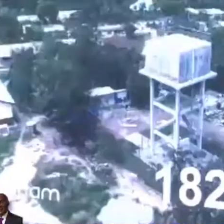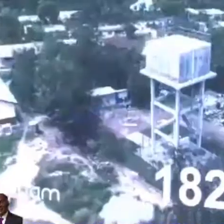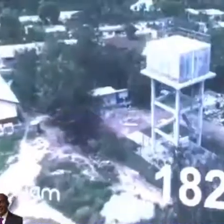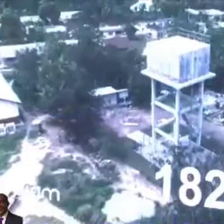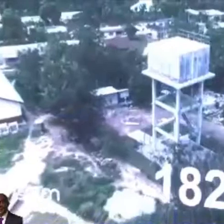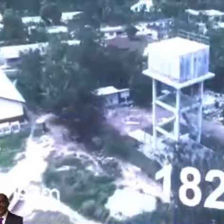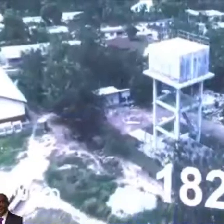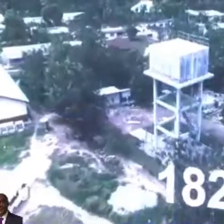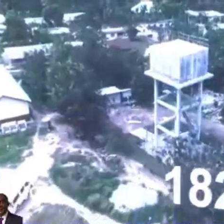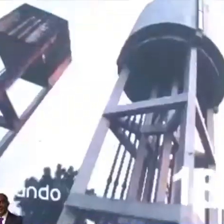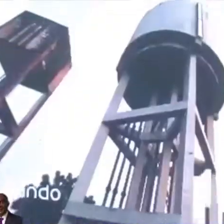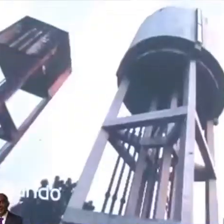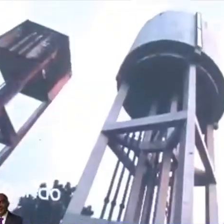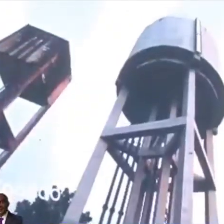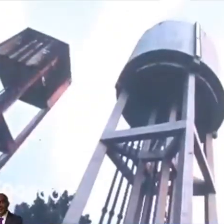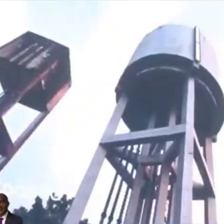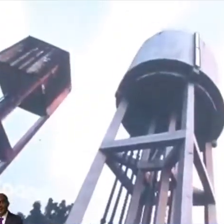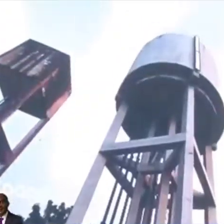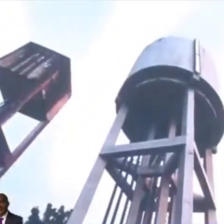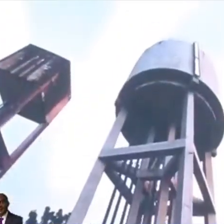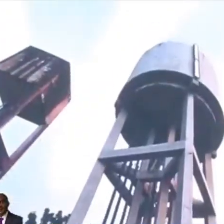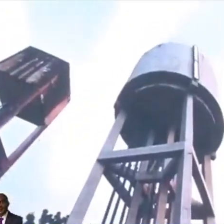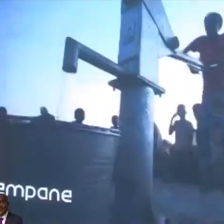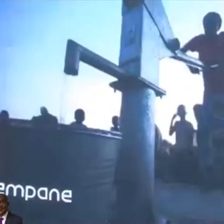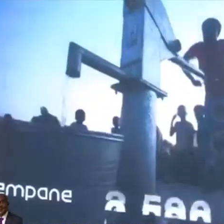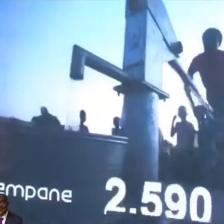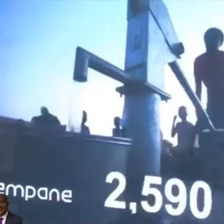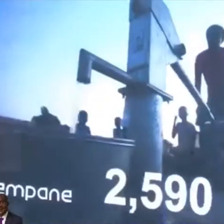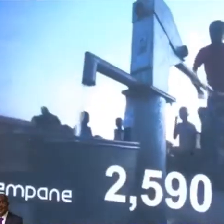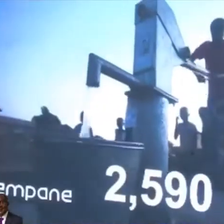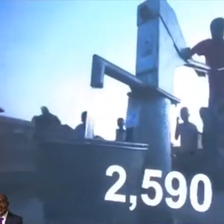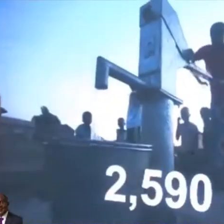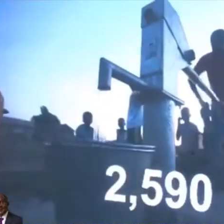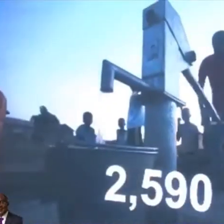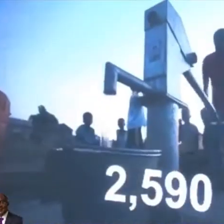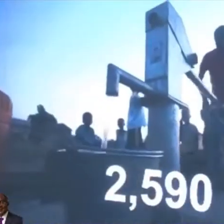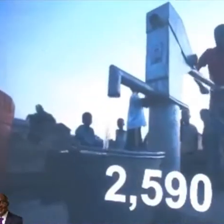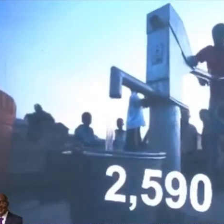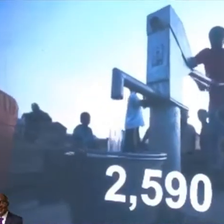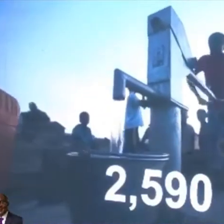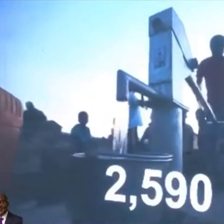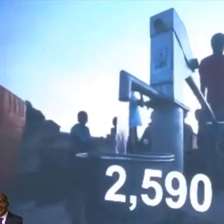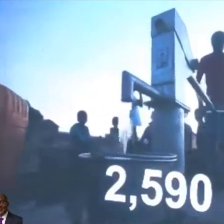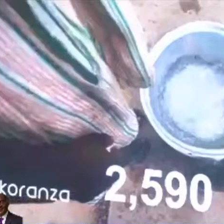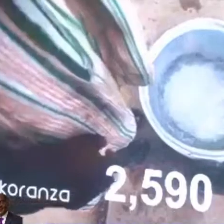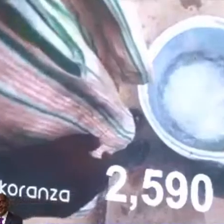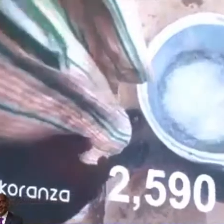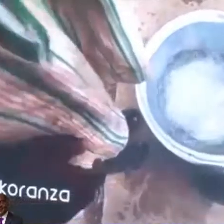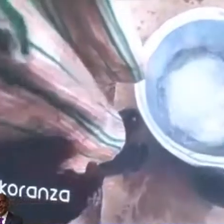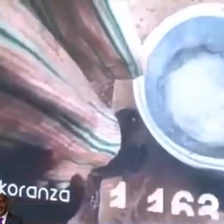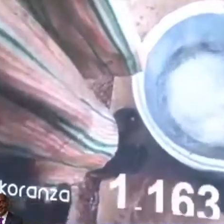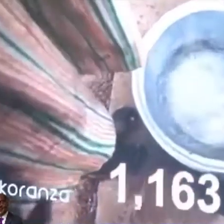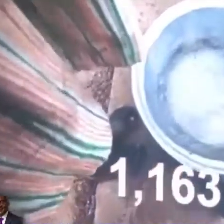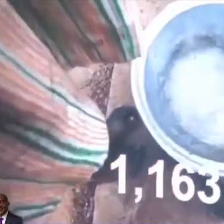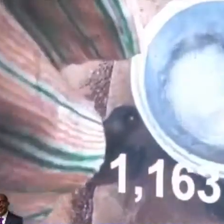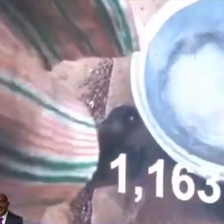reservoirs with varying capacities across the country, plus 2,590 boreholes and